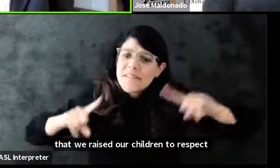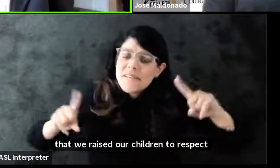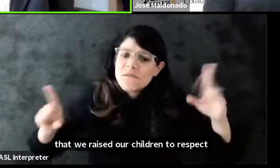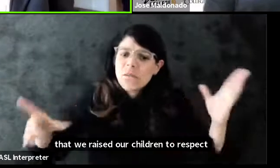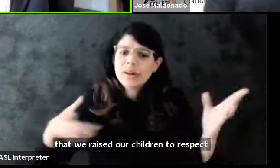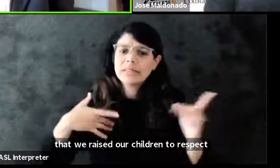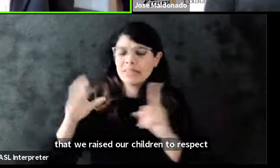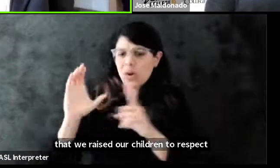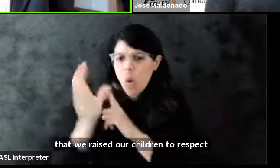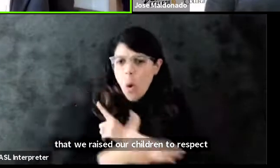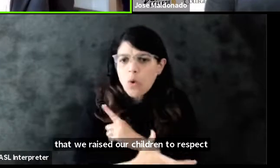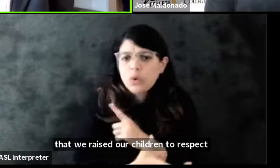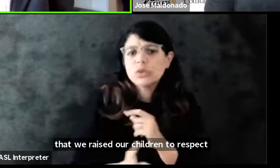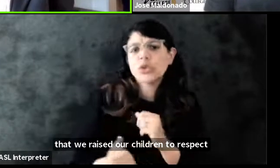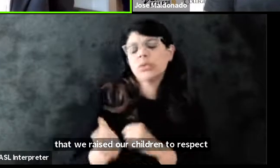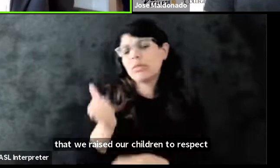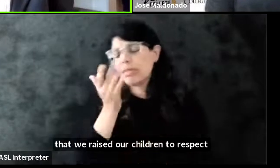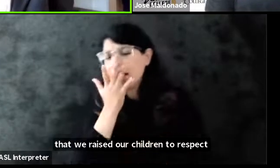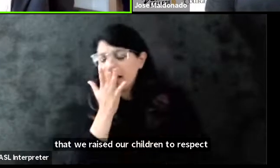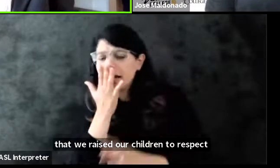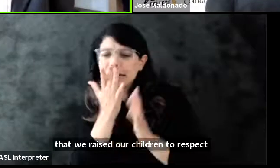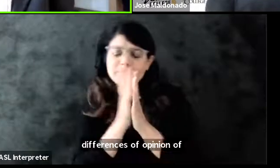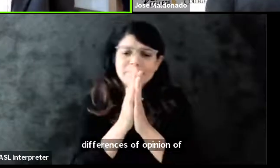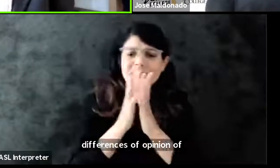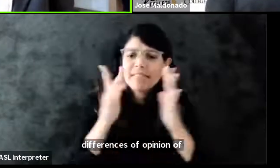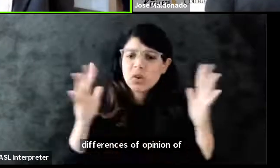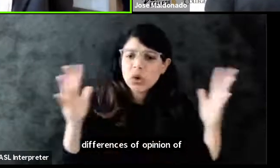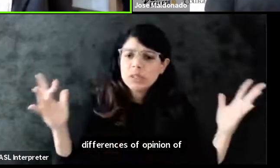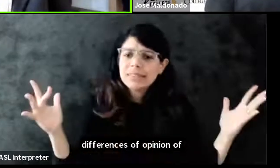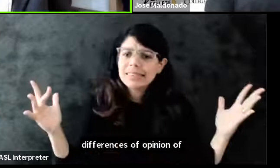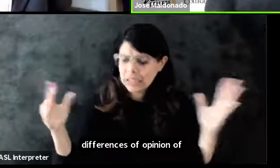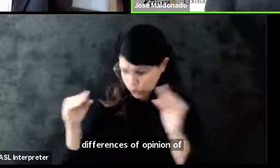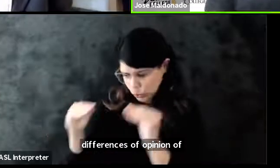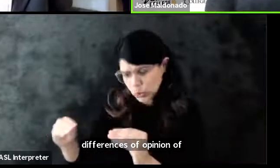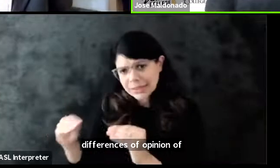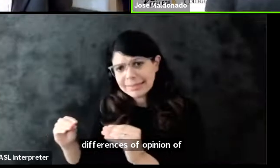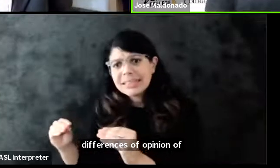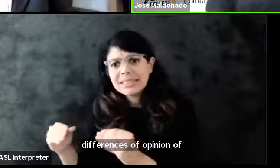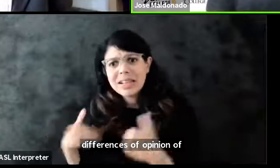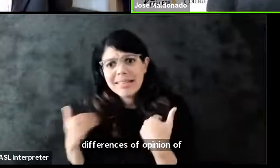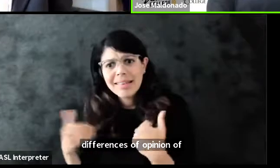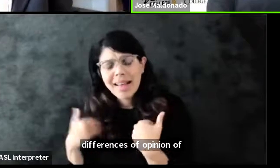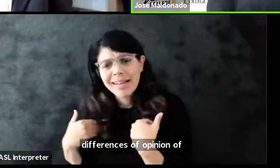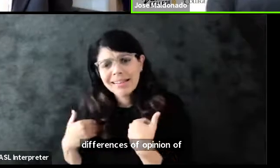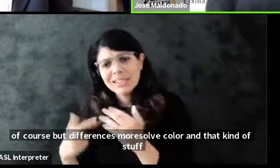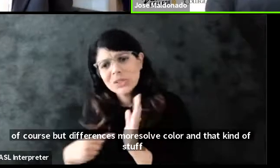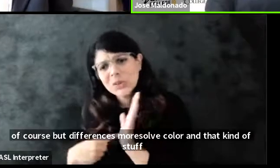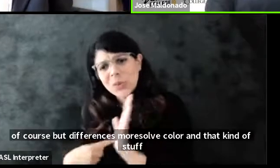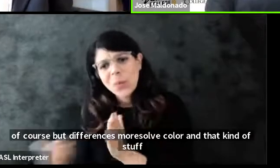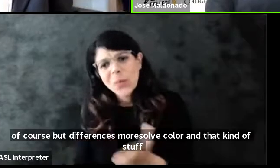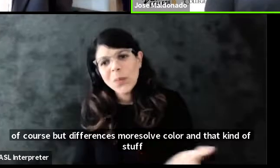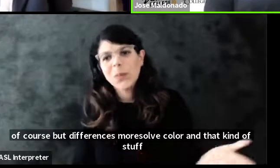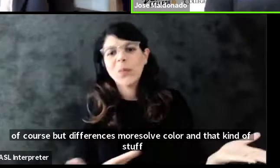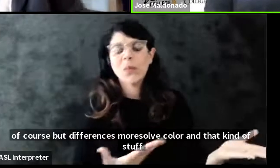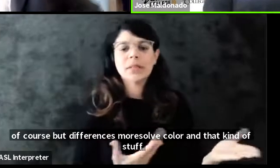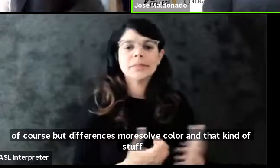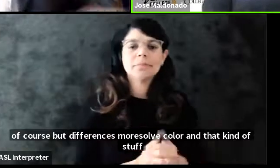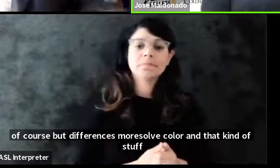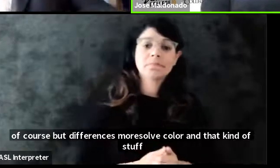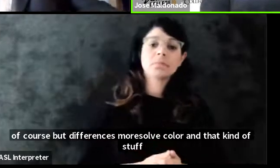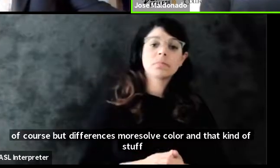and that kind of stuff, Also, unfortunately, a lot